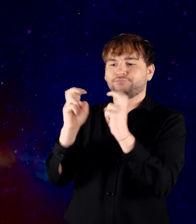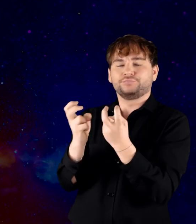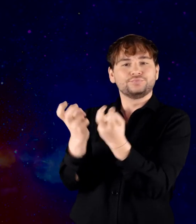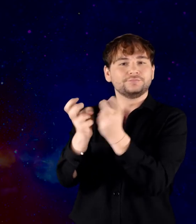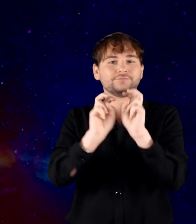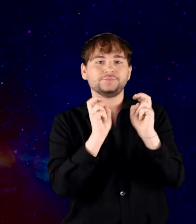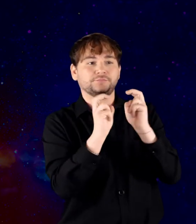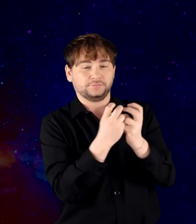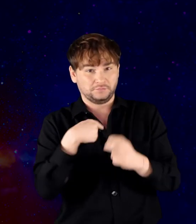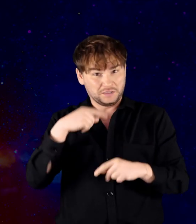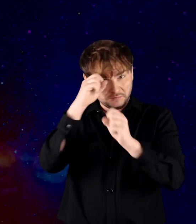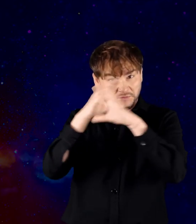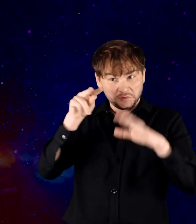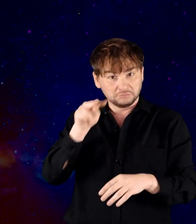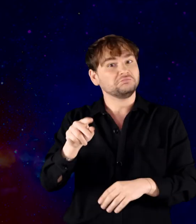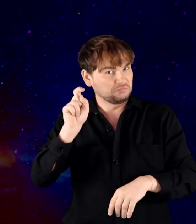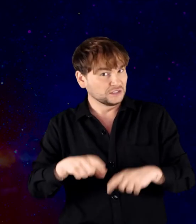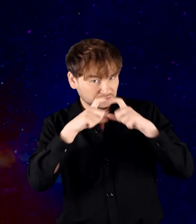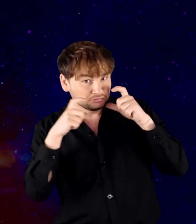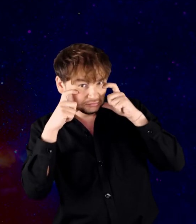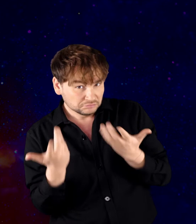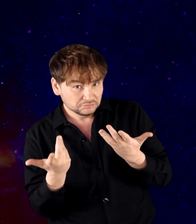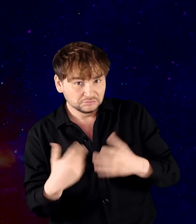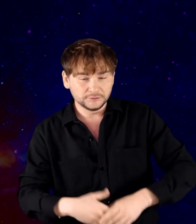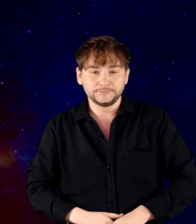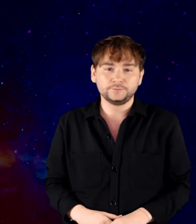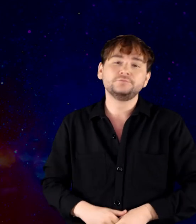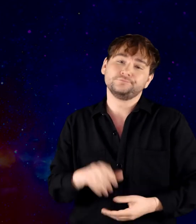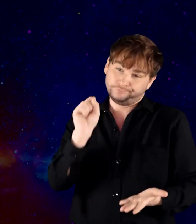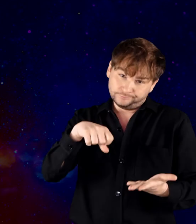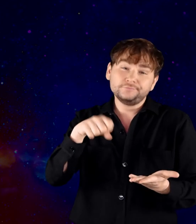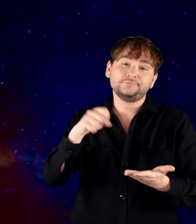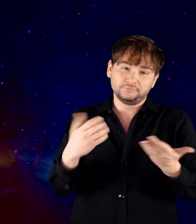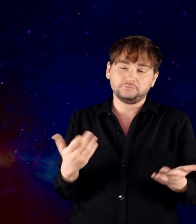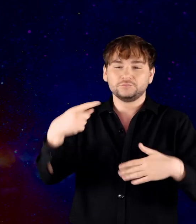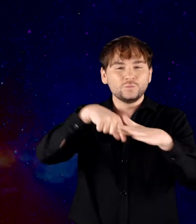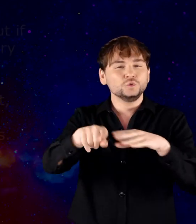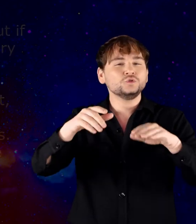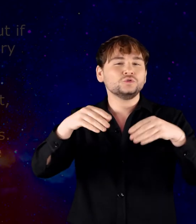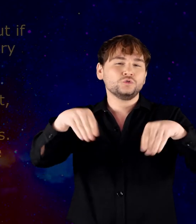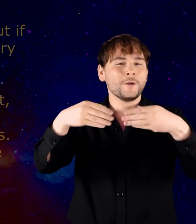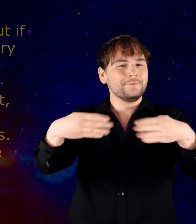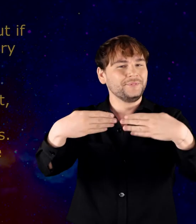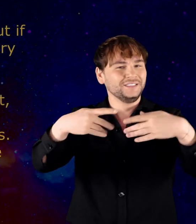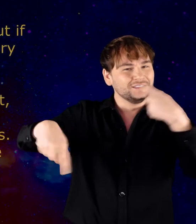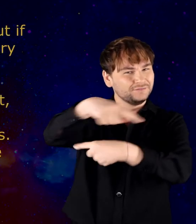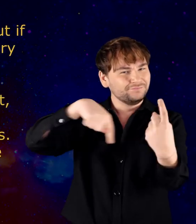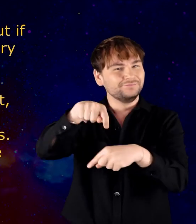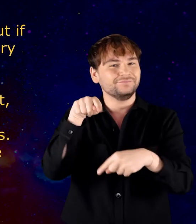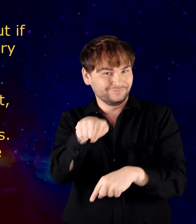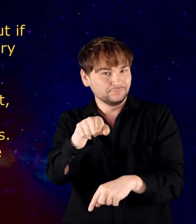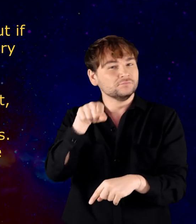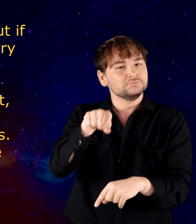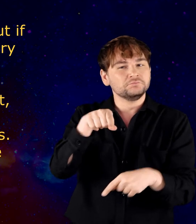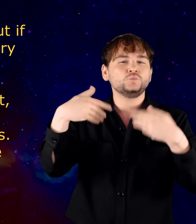people are sitting together, that makes sense, in my opinion. It does, but you know, if you go